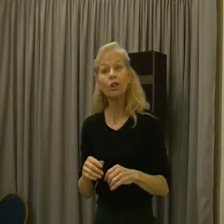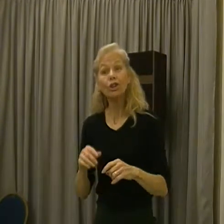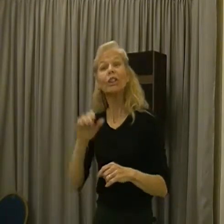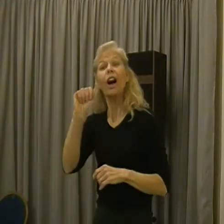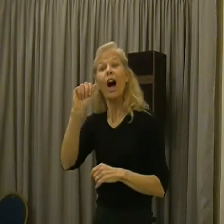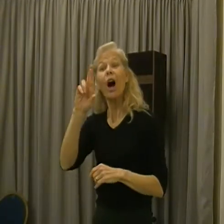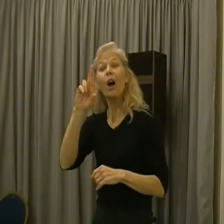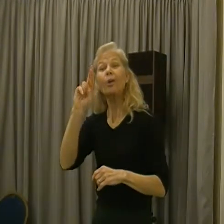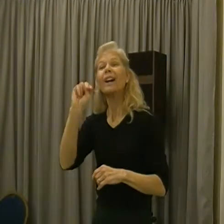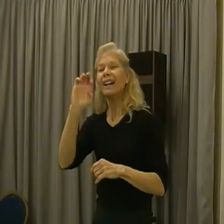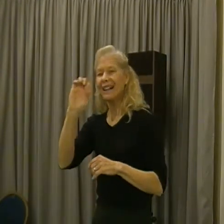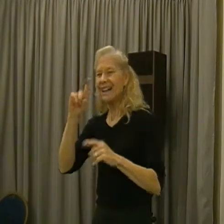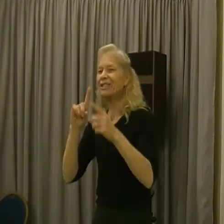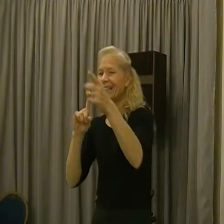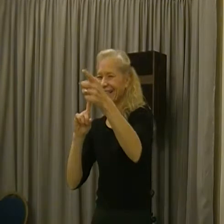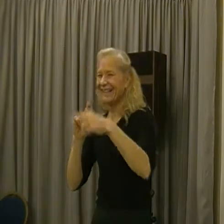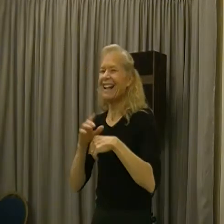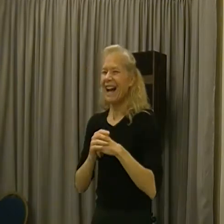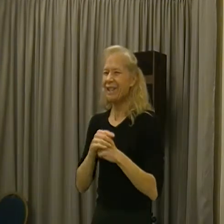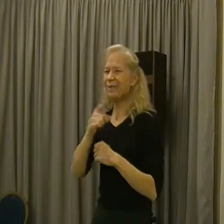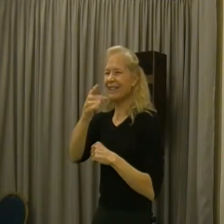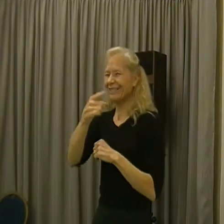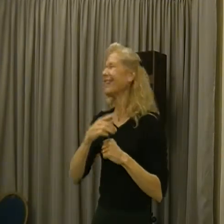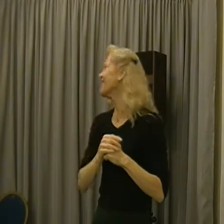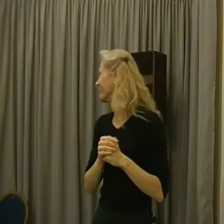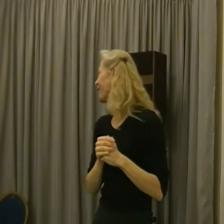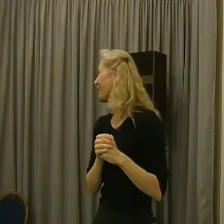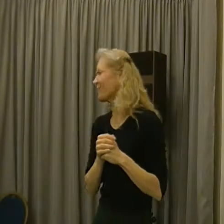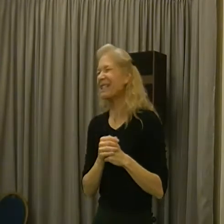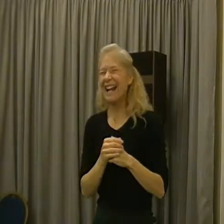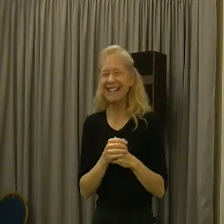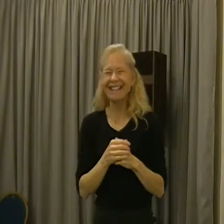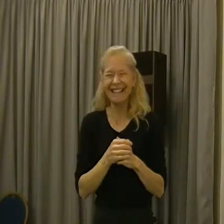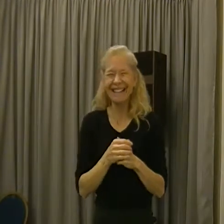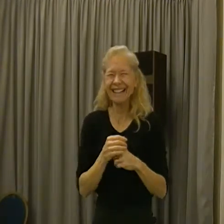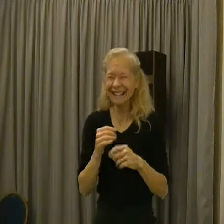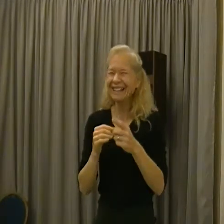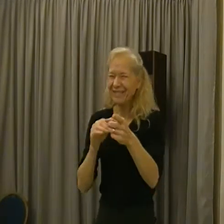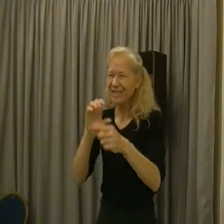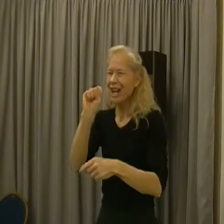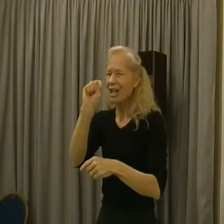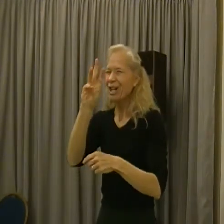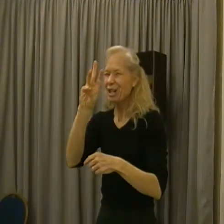well? And we knew, and we just know that because of entertainment and such and all that.